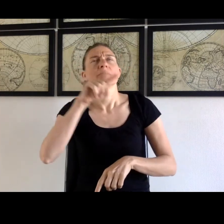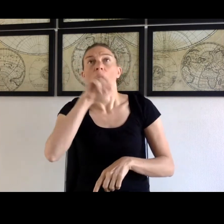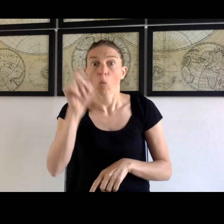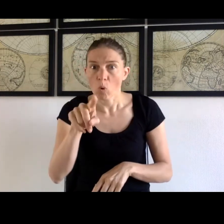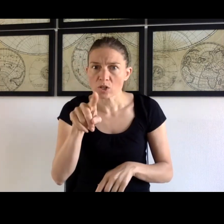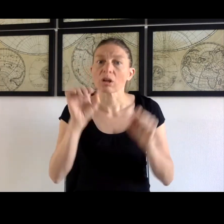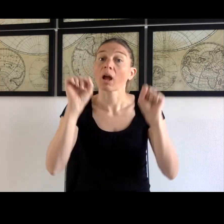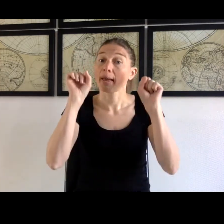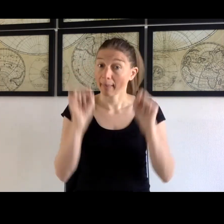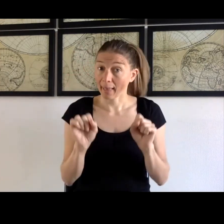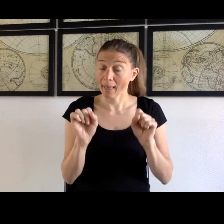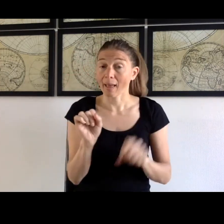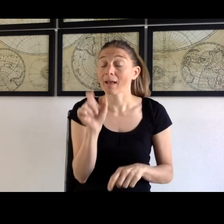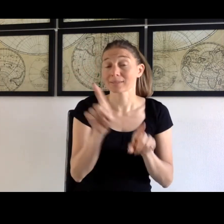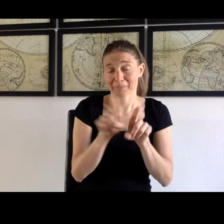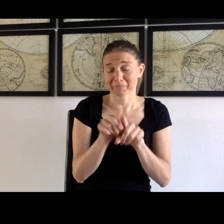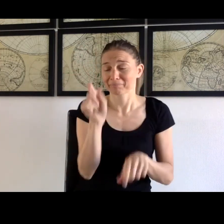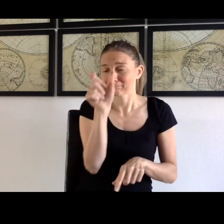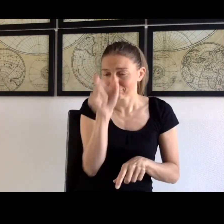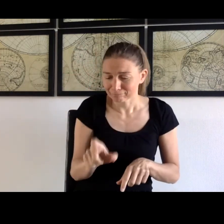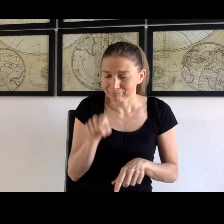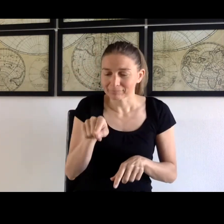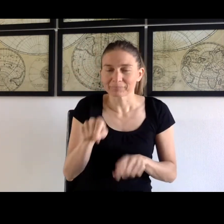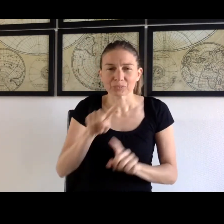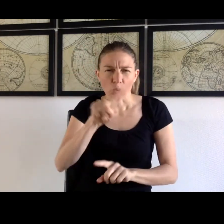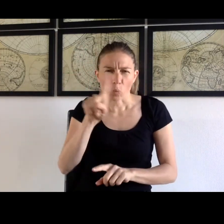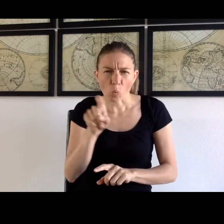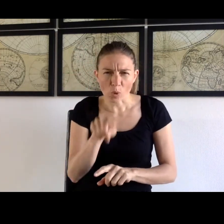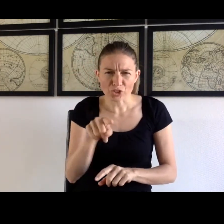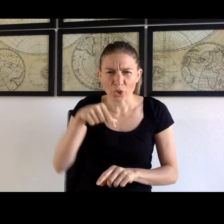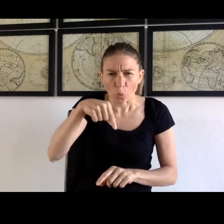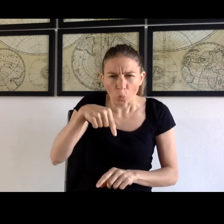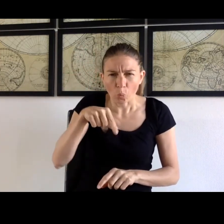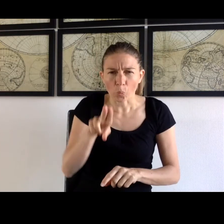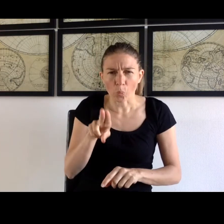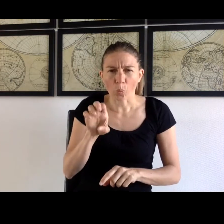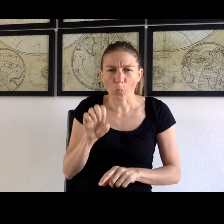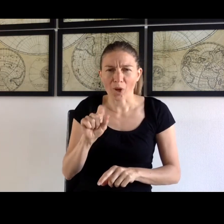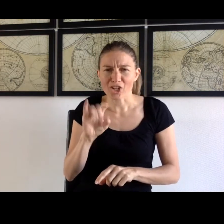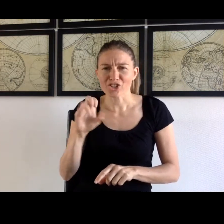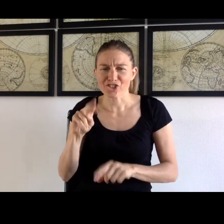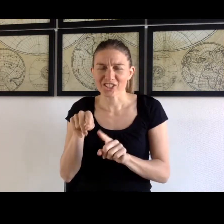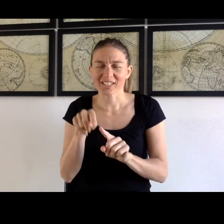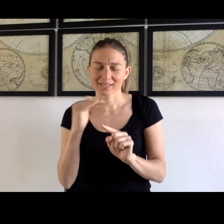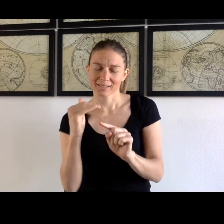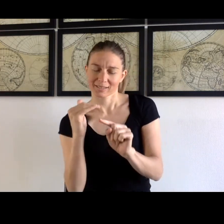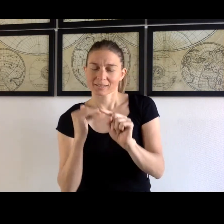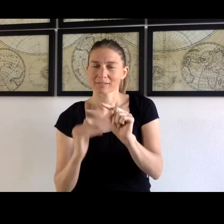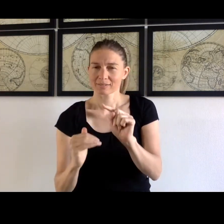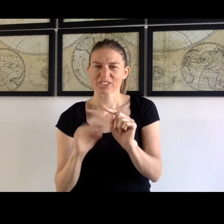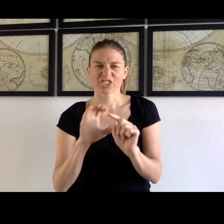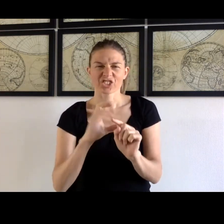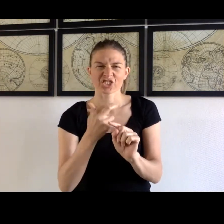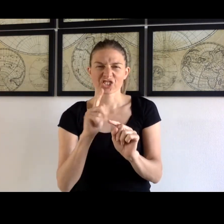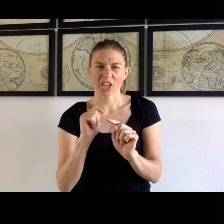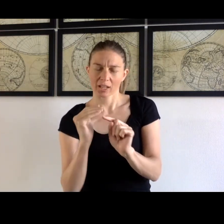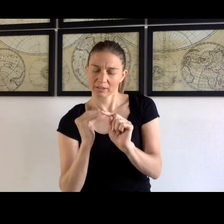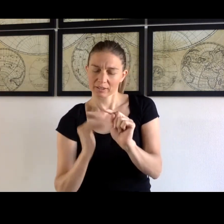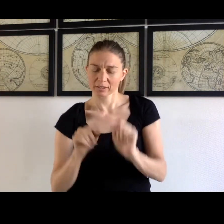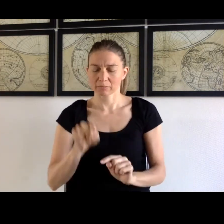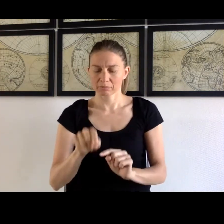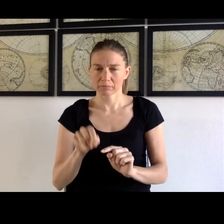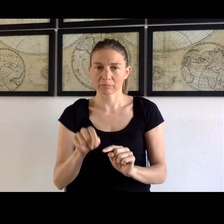a question box, which is just a little bit below the chat box. We will do our best to leave